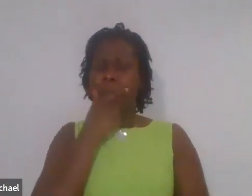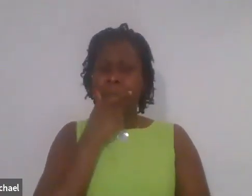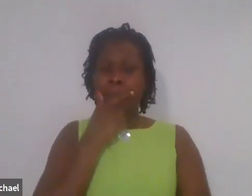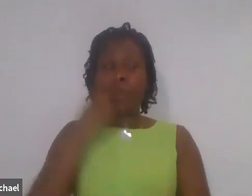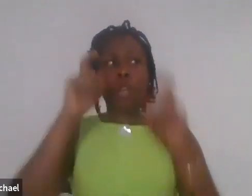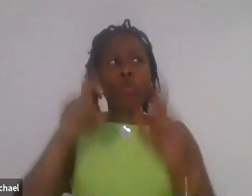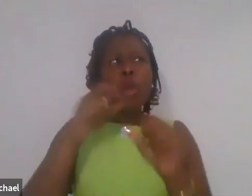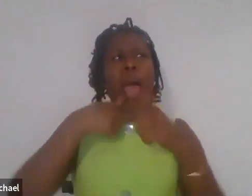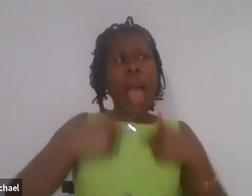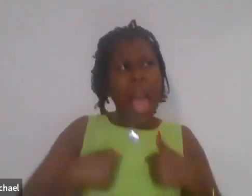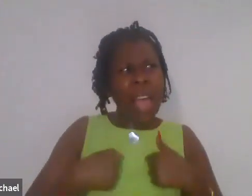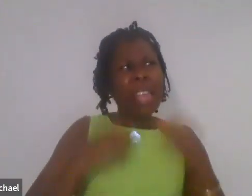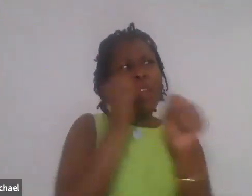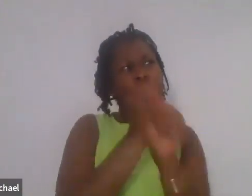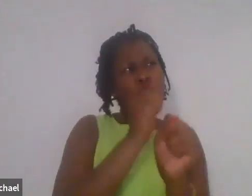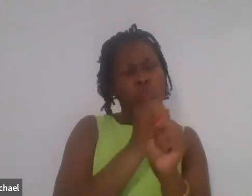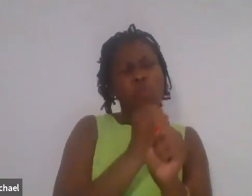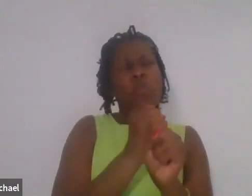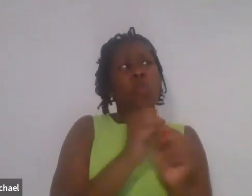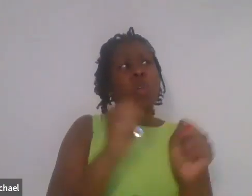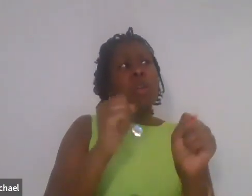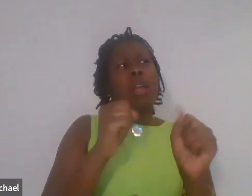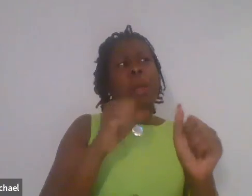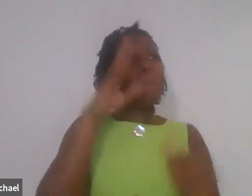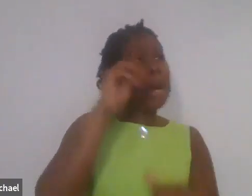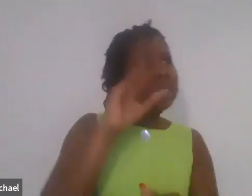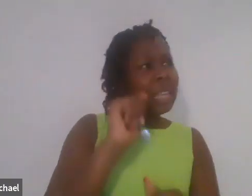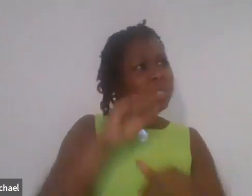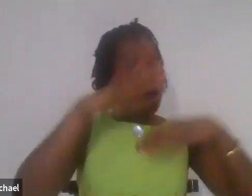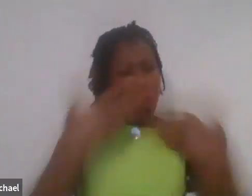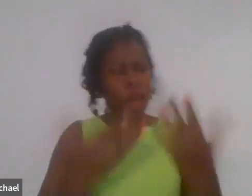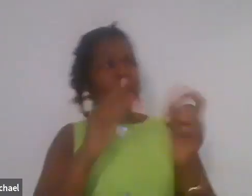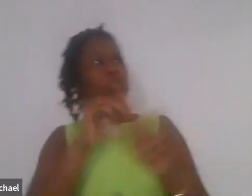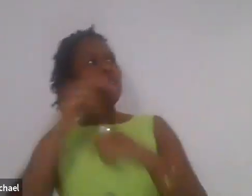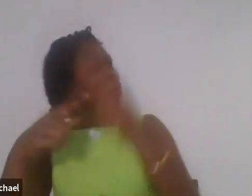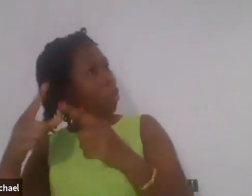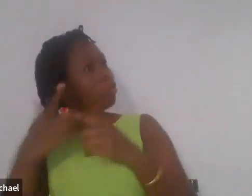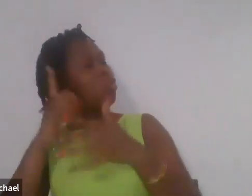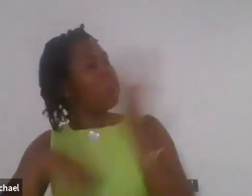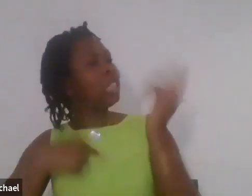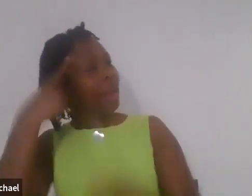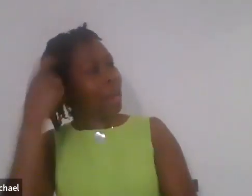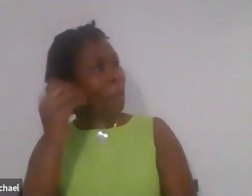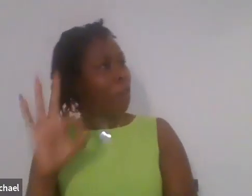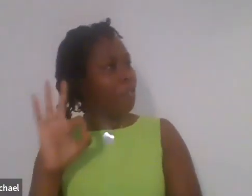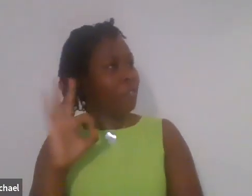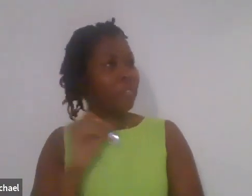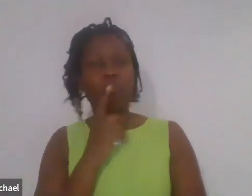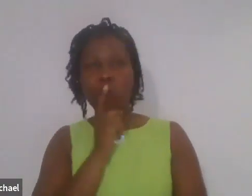and development, I really thought, should I do my master's or should I continue